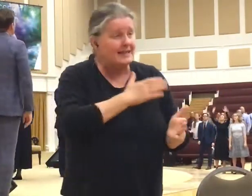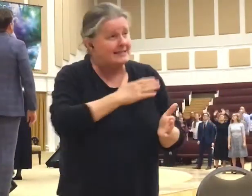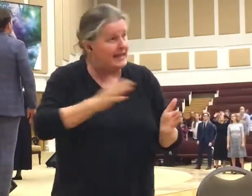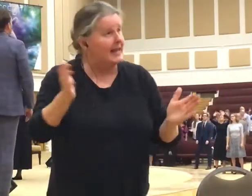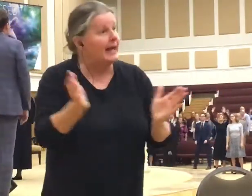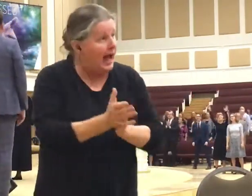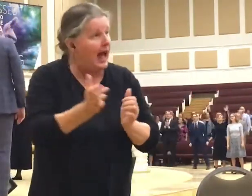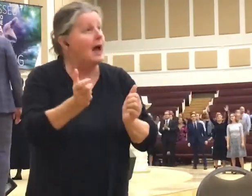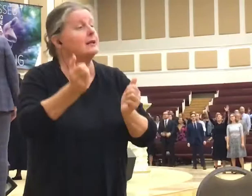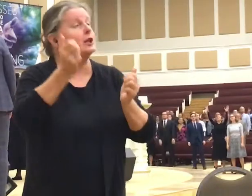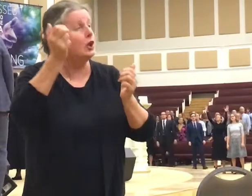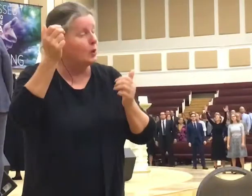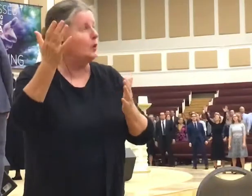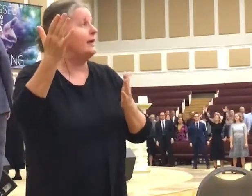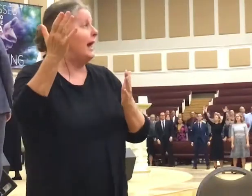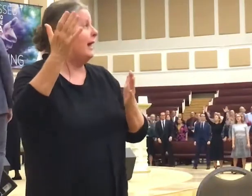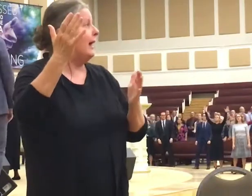hallelujah. We sing